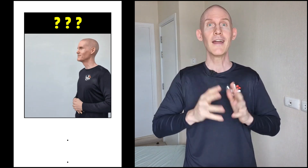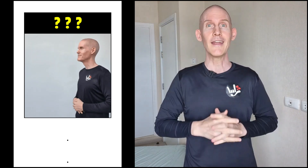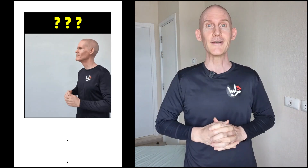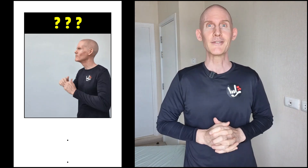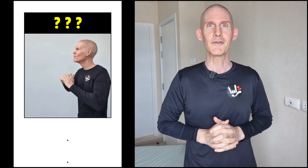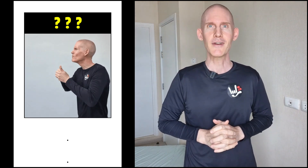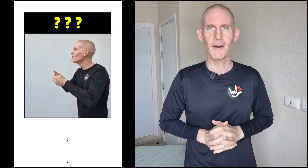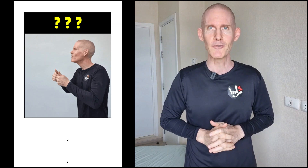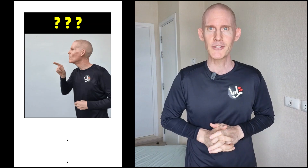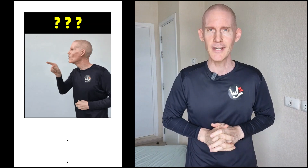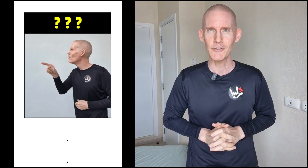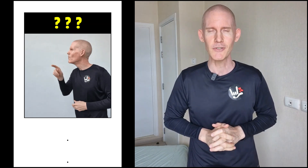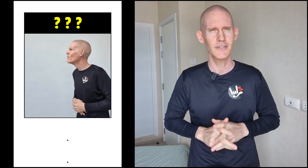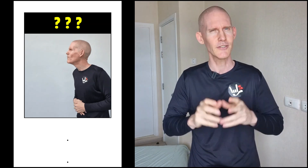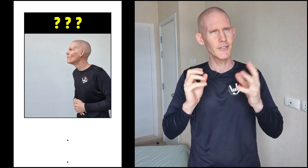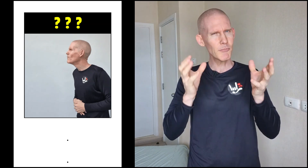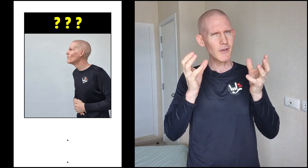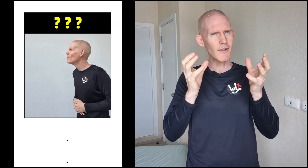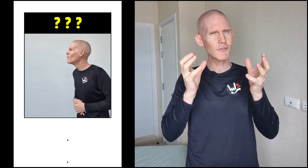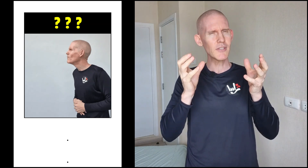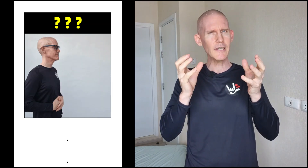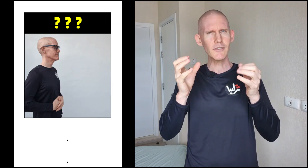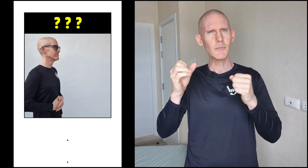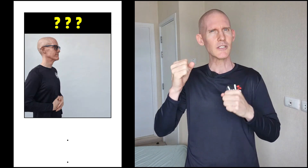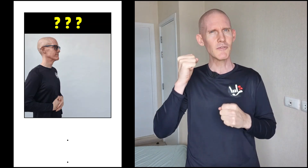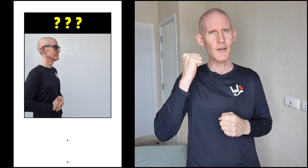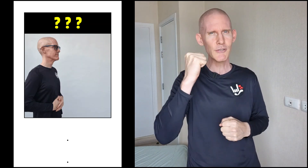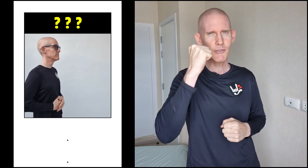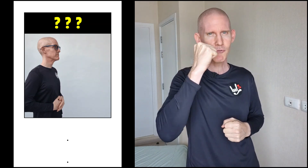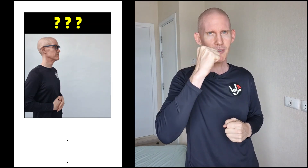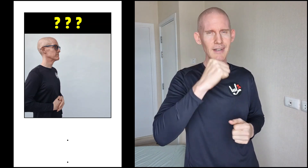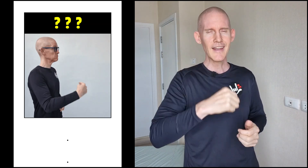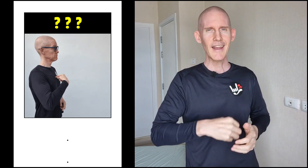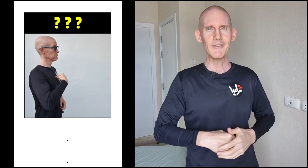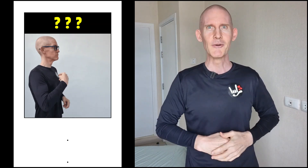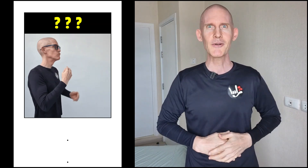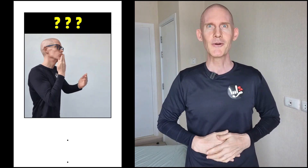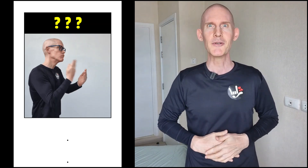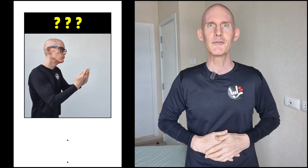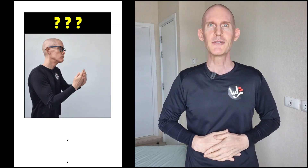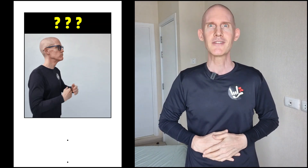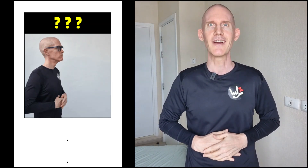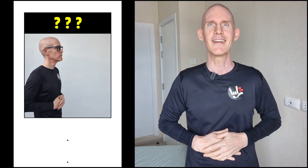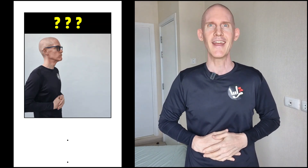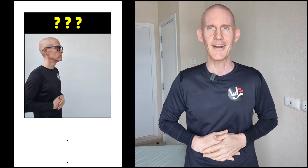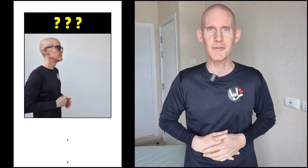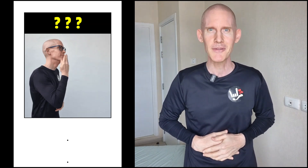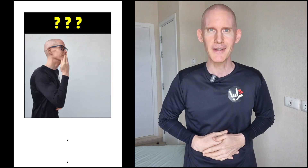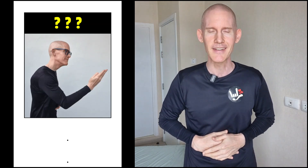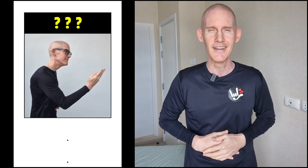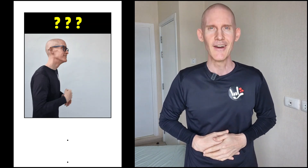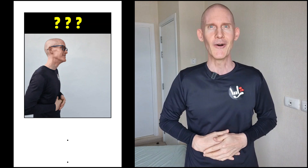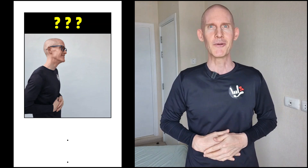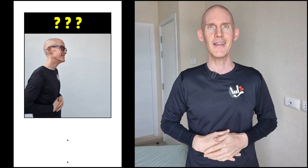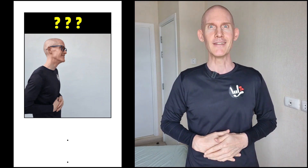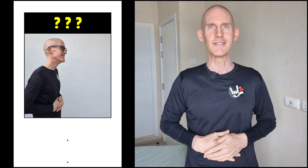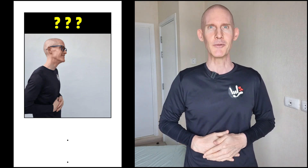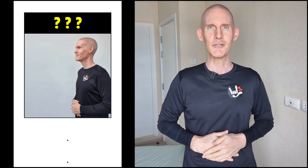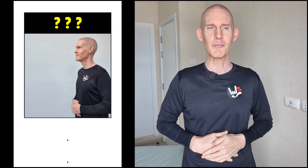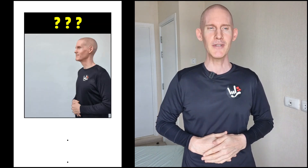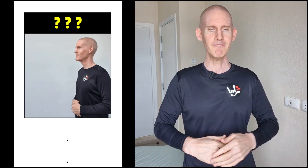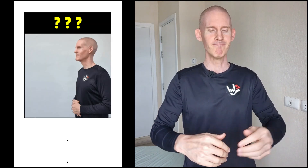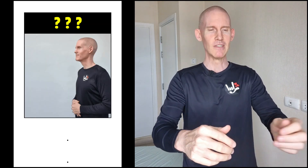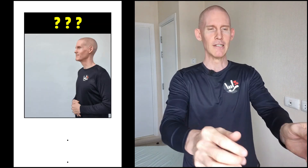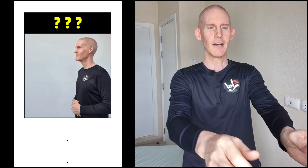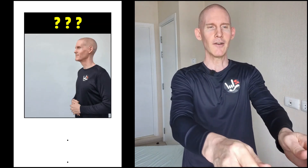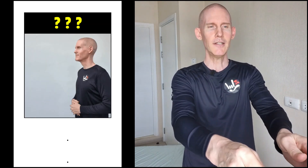full ASL conversation. It's a simple conversation, but it's very useful, and you're going to sign everything. Okay, shall we